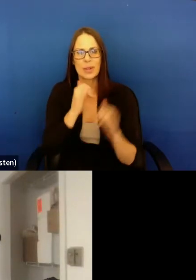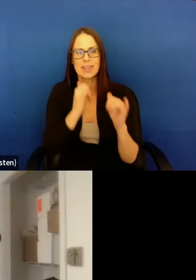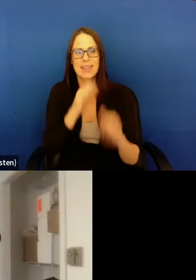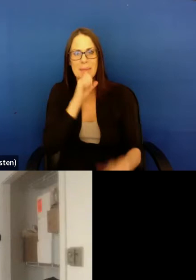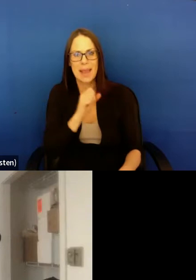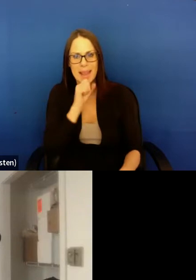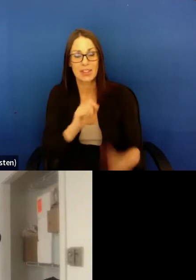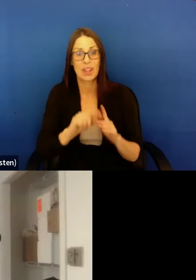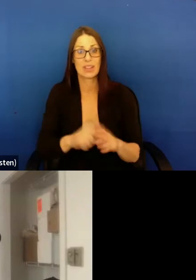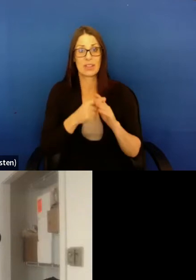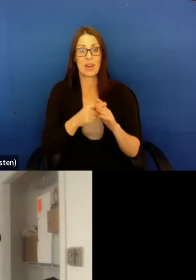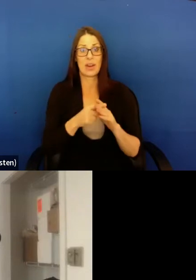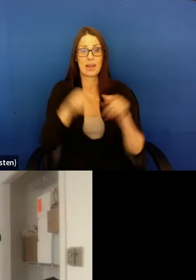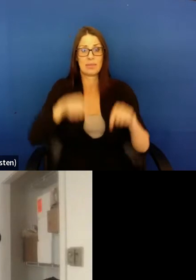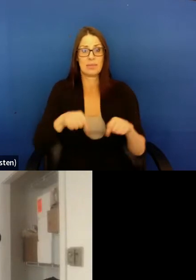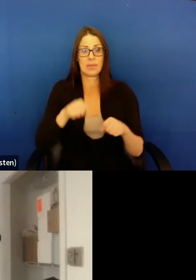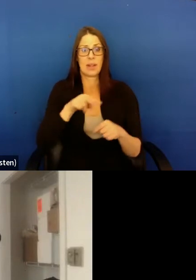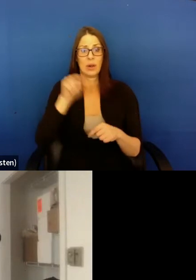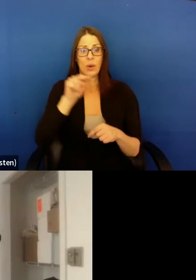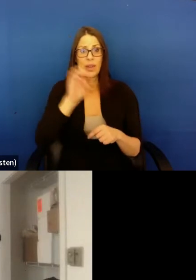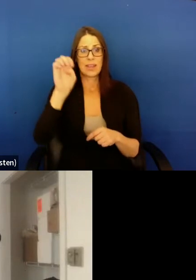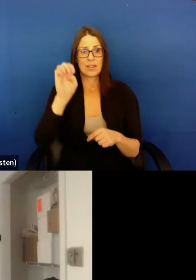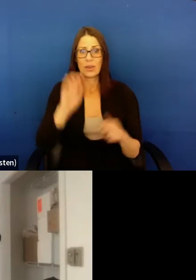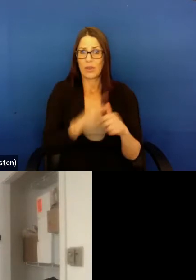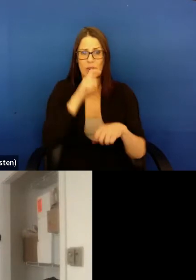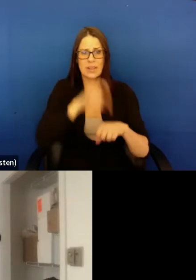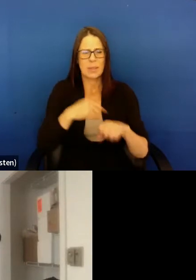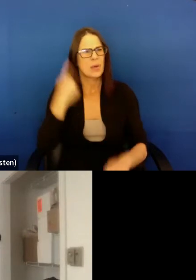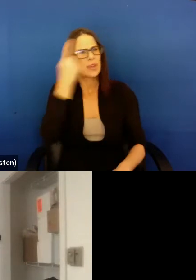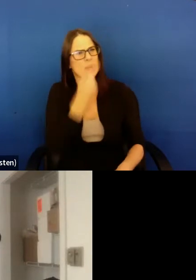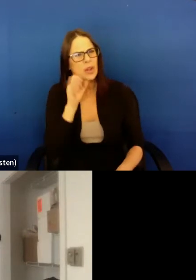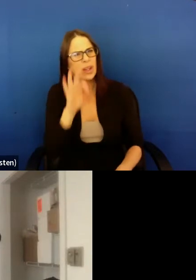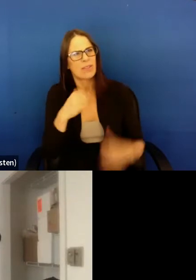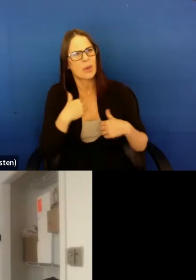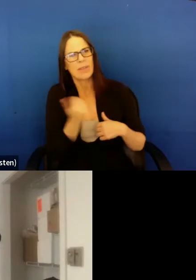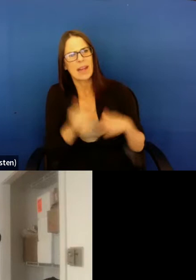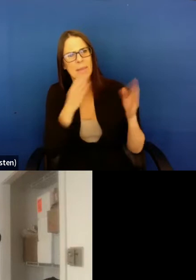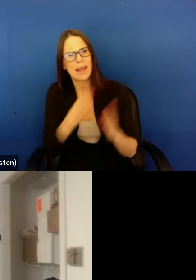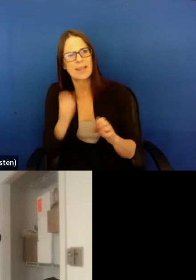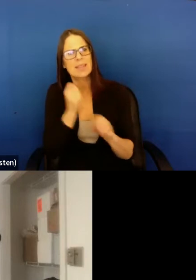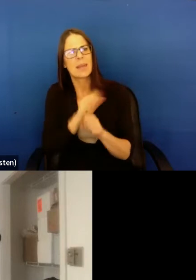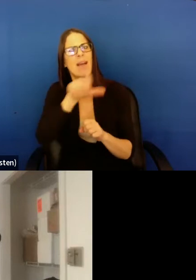first time. So I was just wondering if there's any plans to make those more accessible.